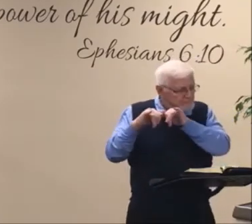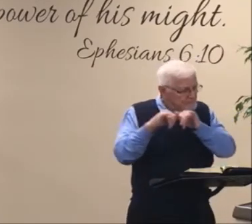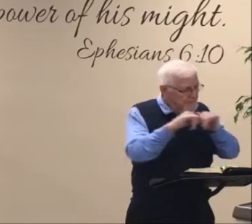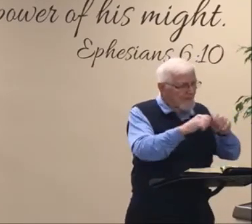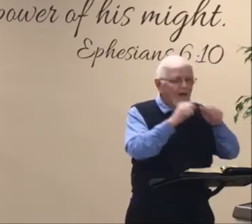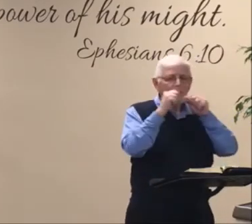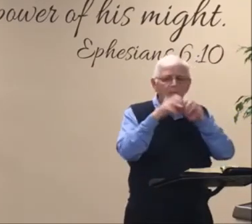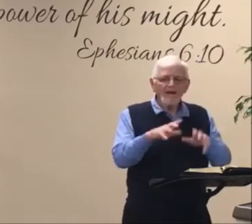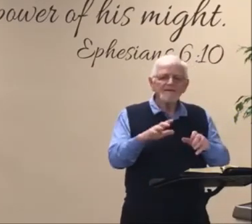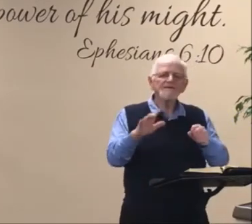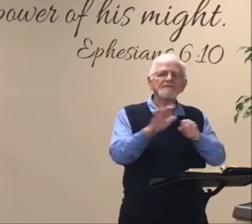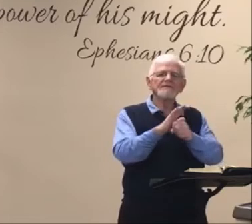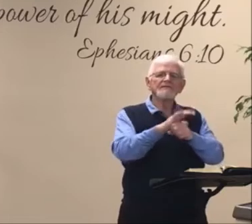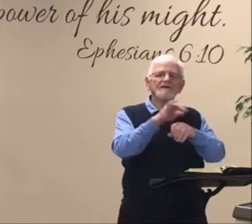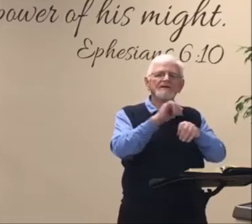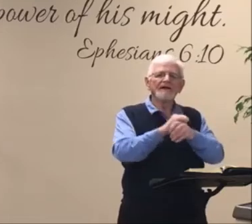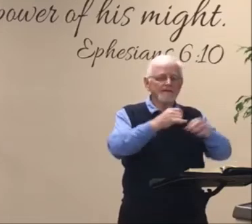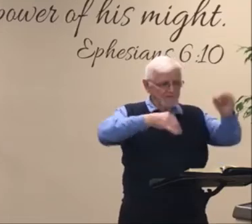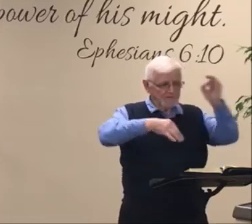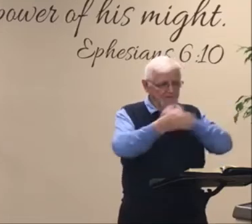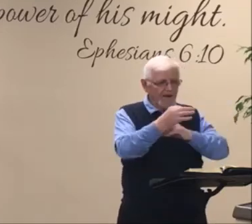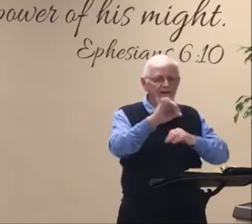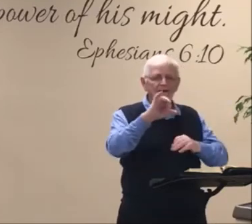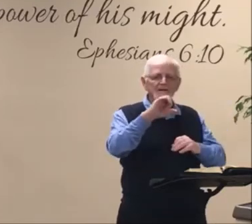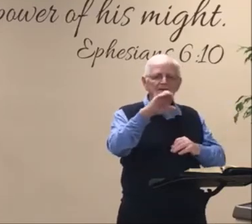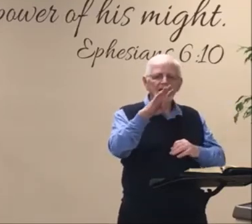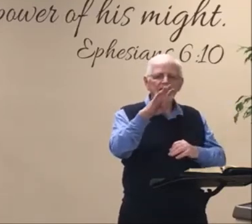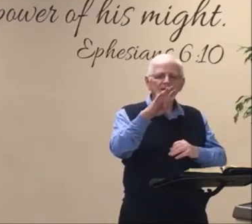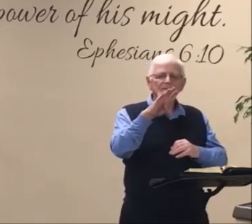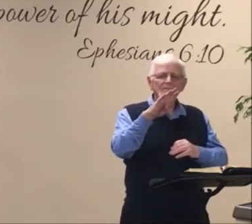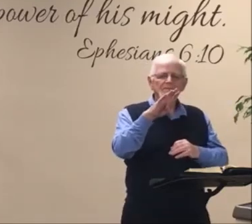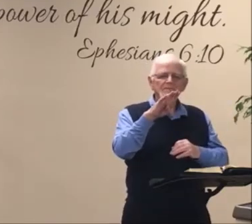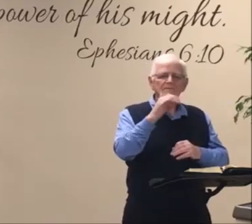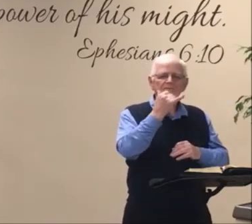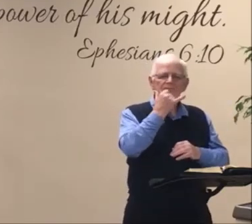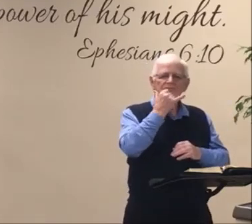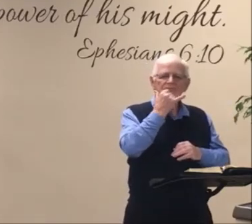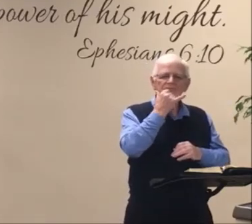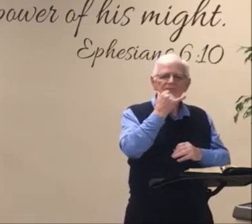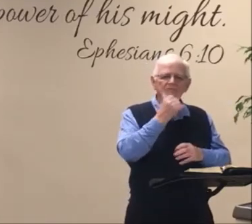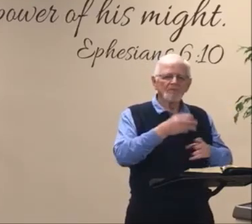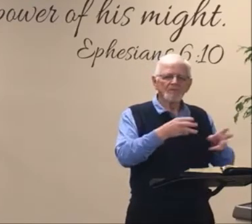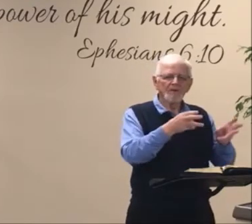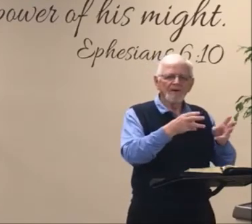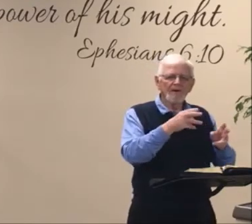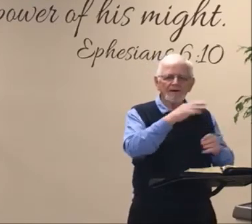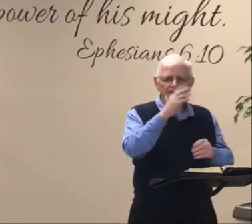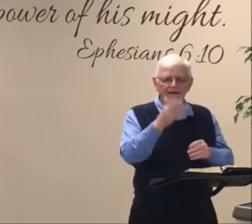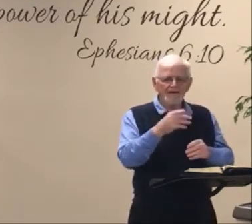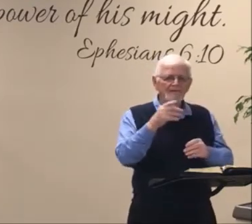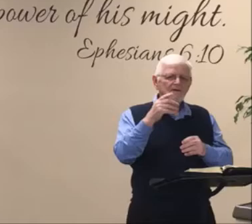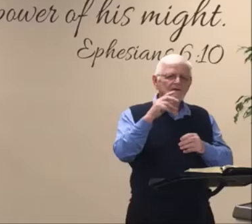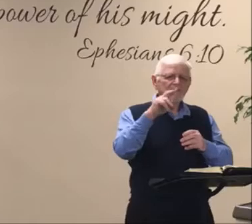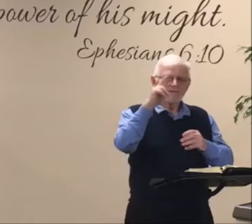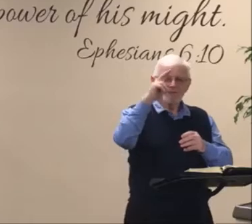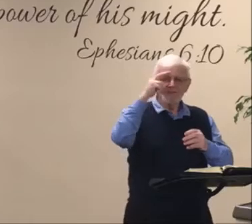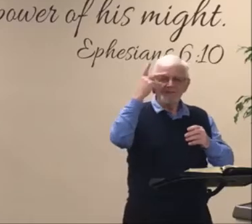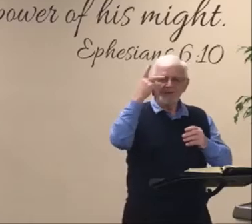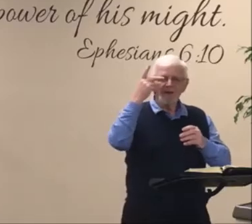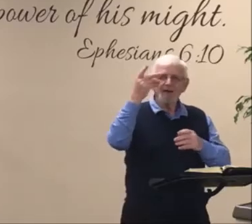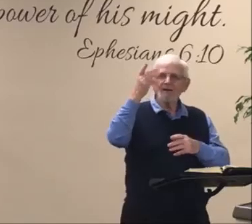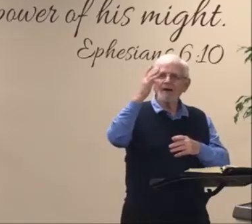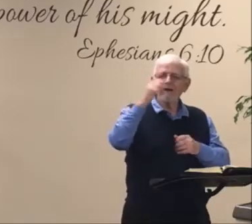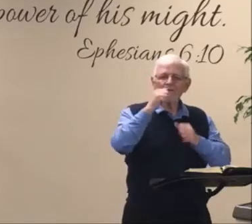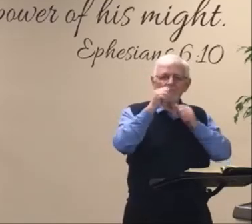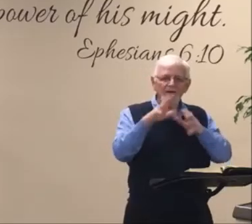and fulfilled the blessing in spite of Jacob's faults and failings. But never mistake God's blessings along your